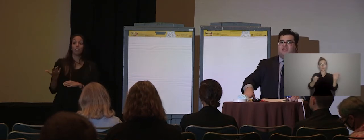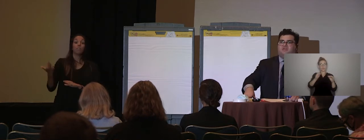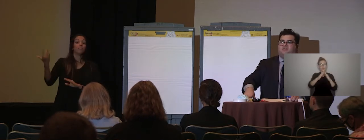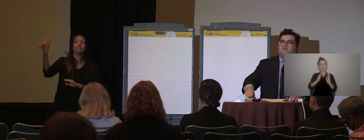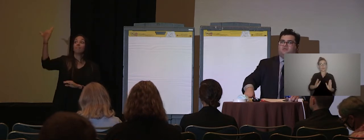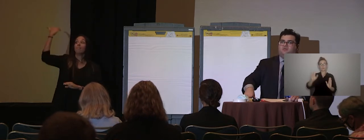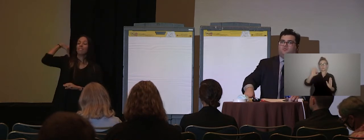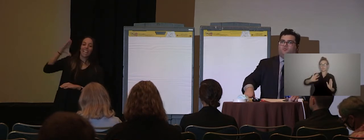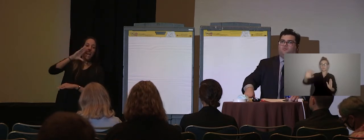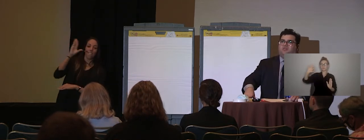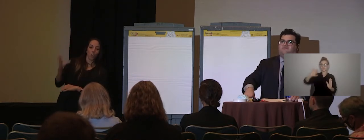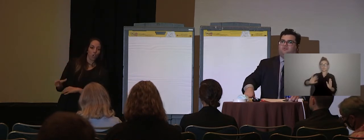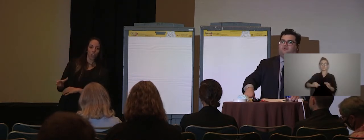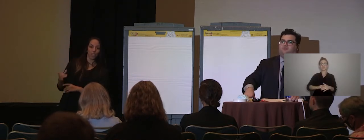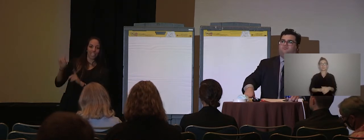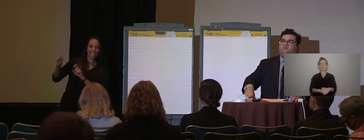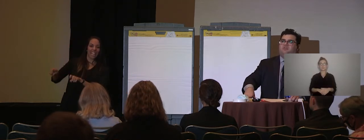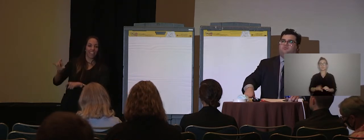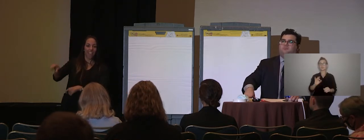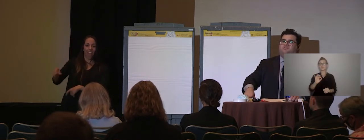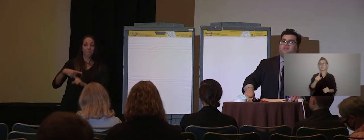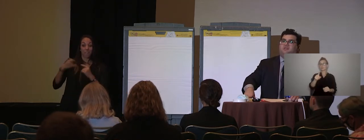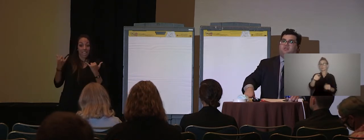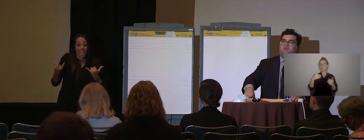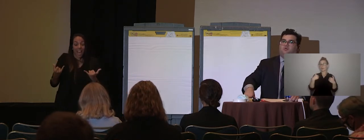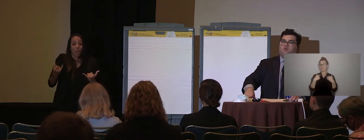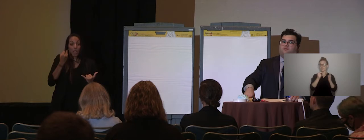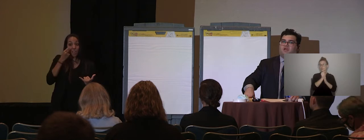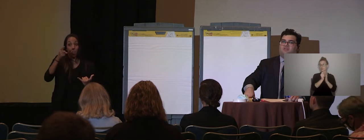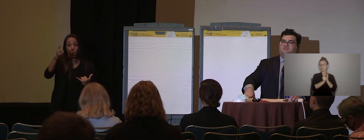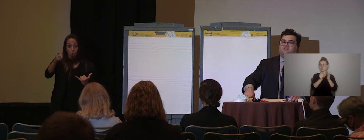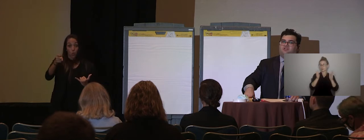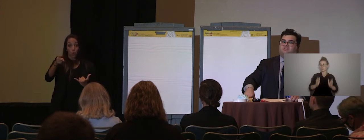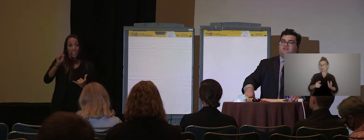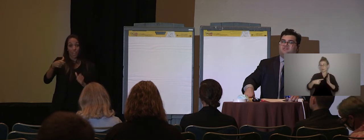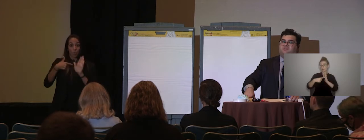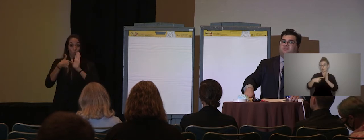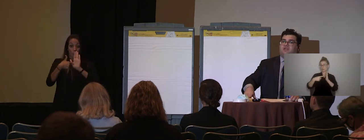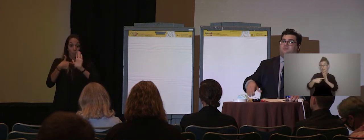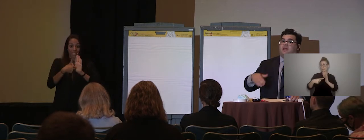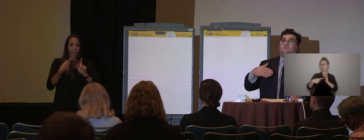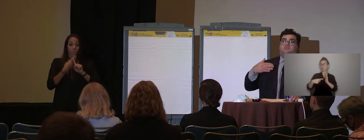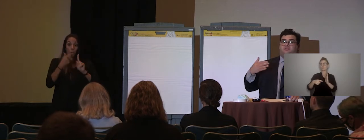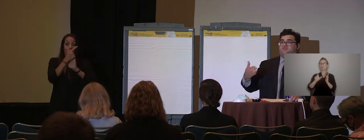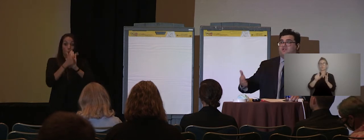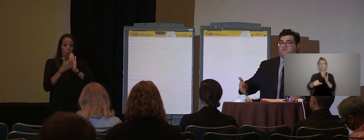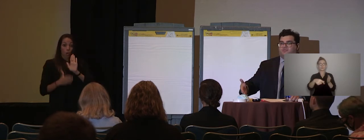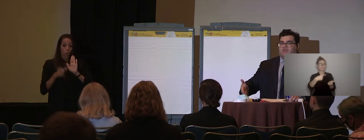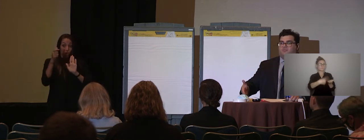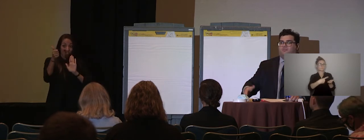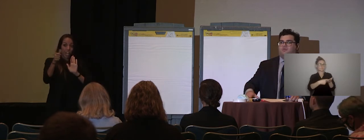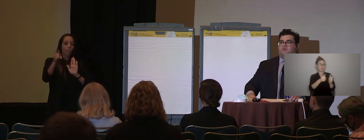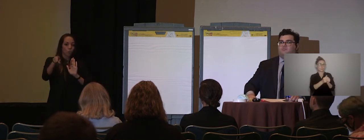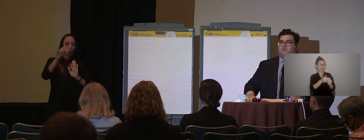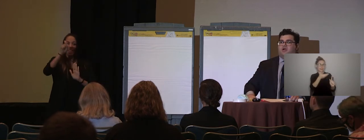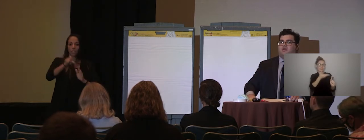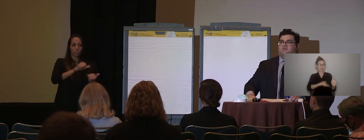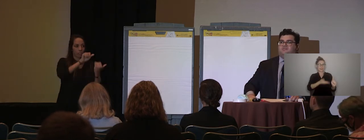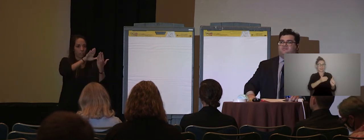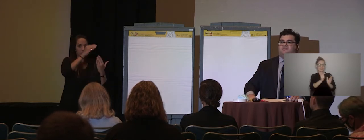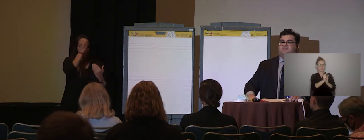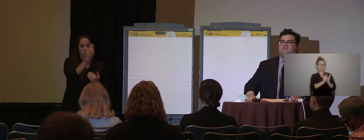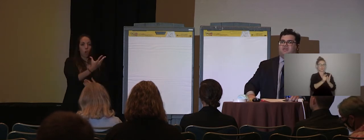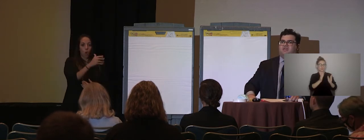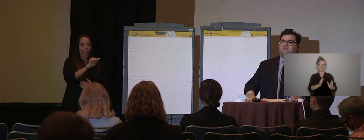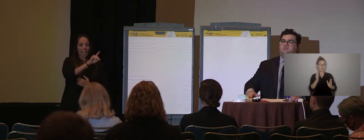ADA. If you're being represented in court by an attorney, that's something that I would absolutely address with them,